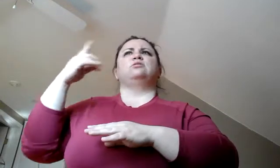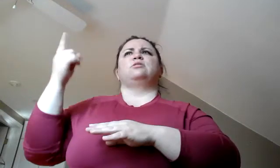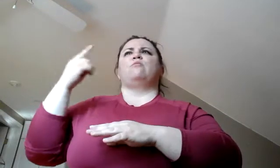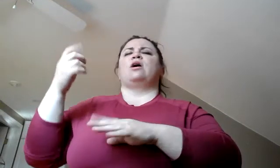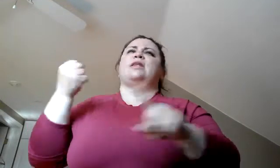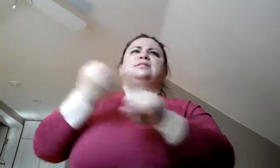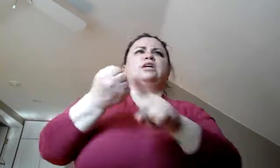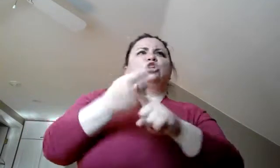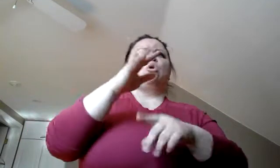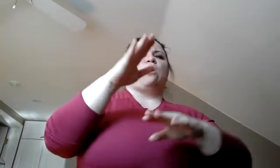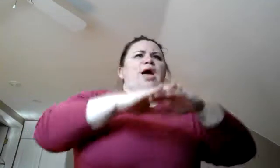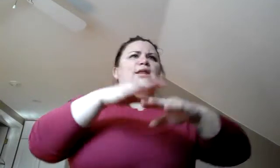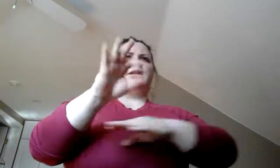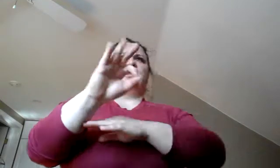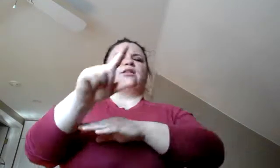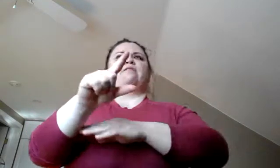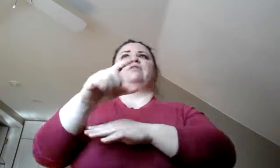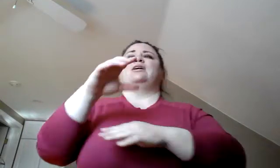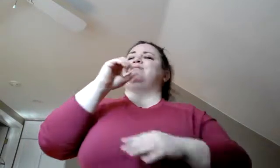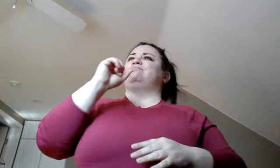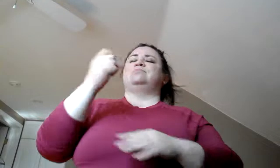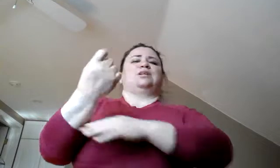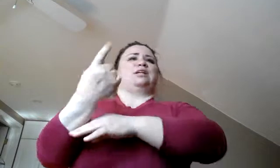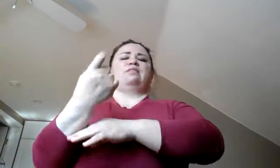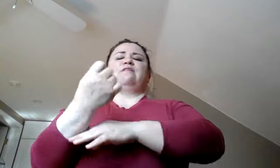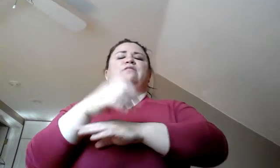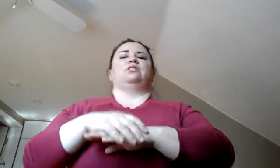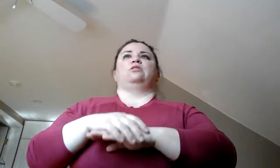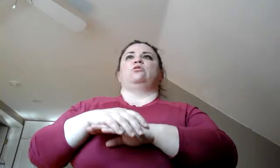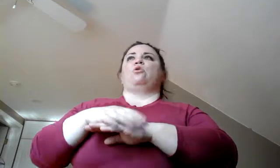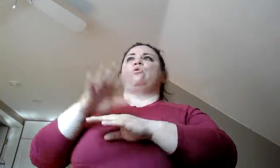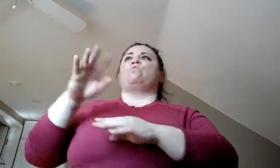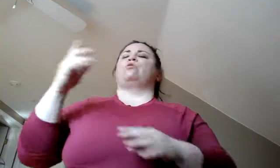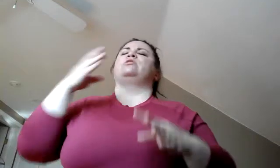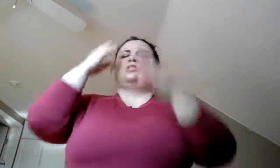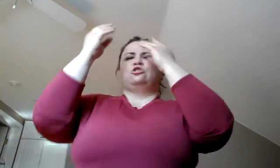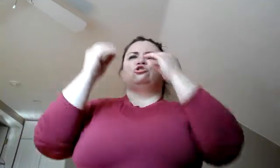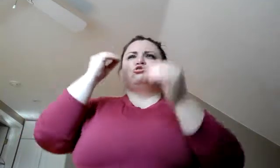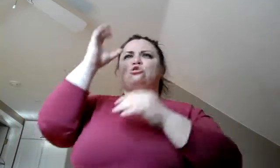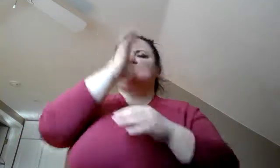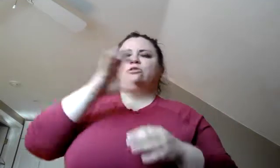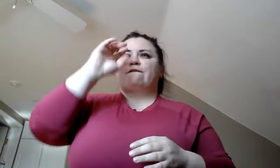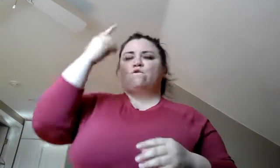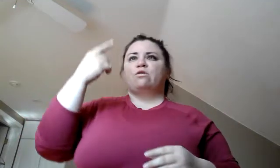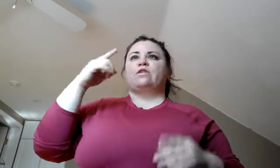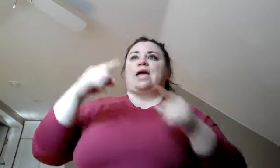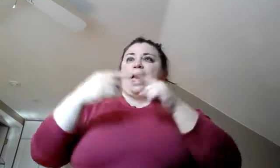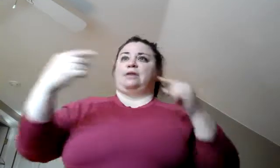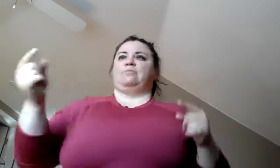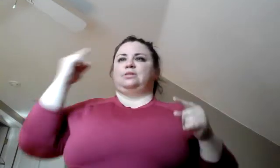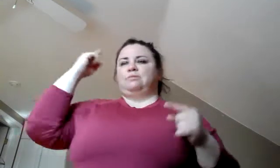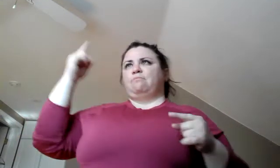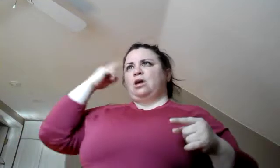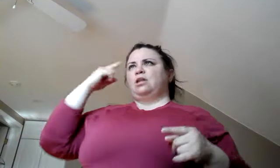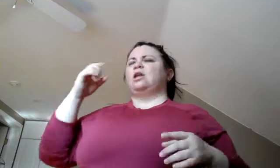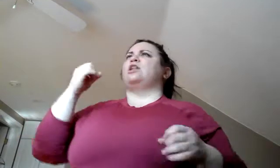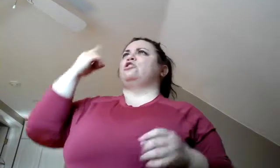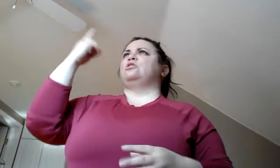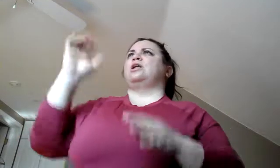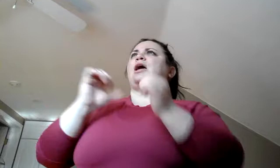is justified. We're just looking for what's in your enemy's mind so you can understand how to react and how to be stronger or